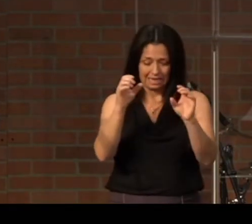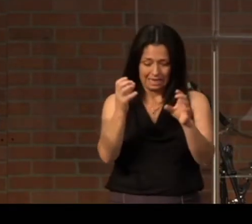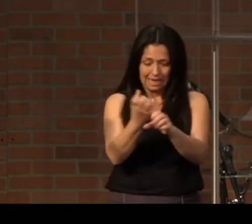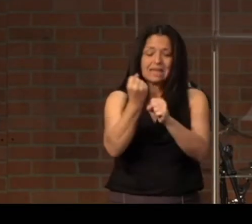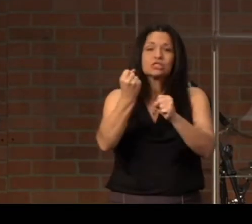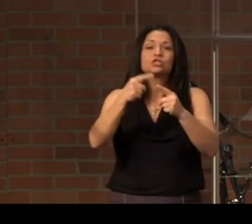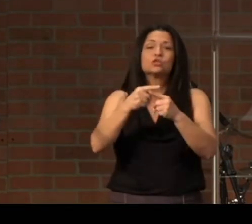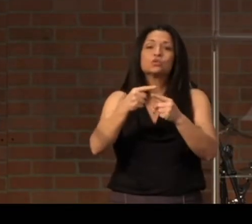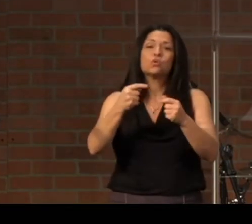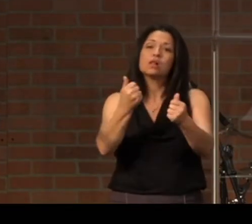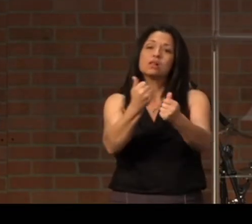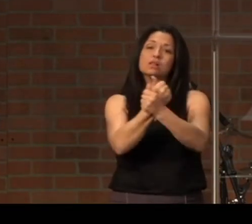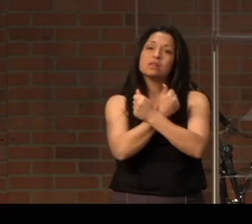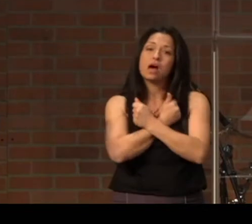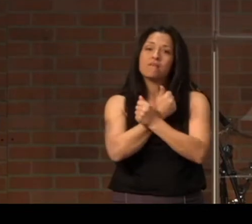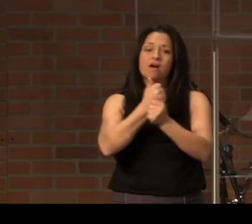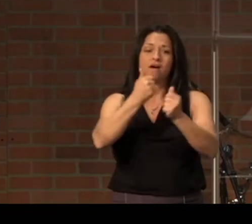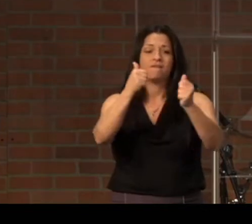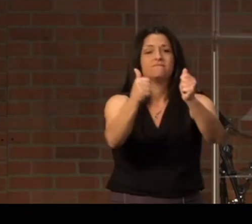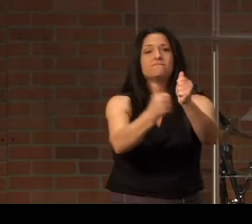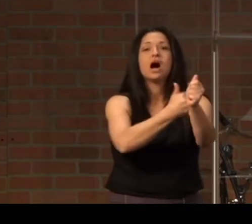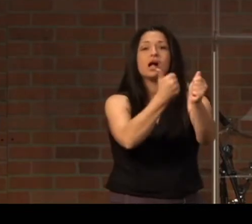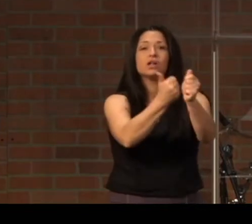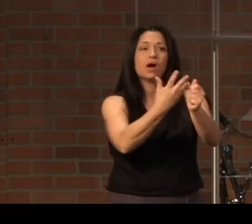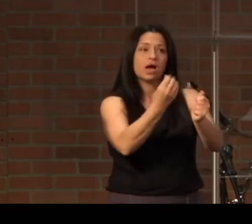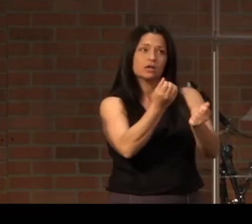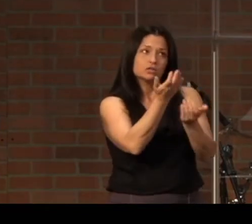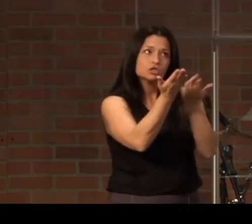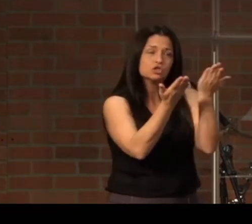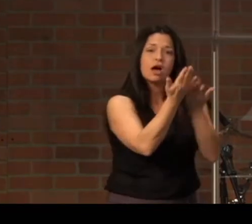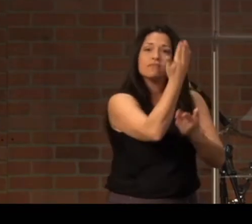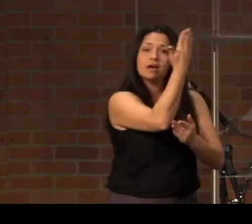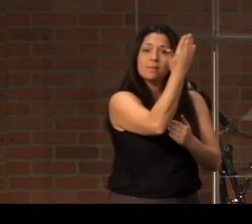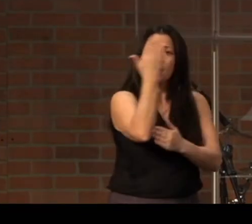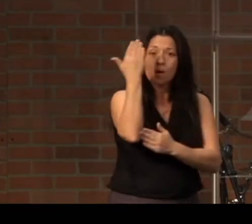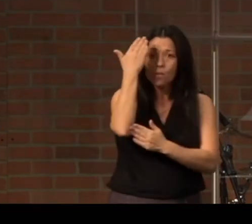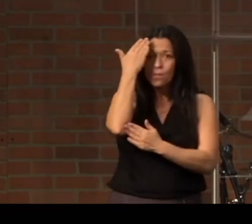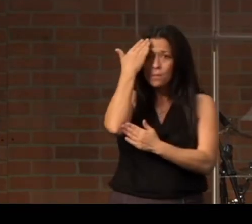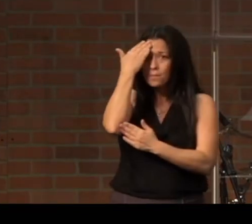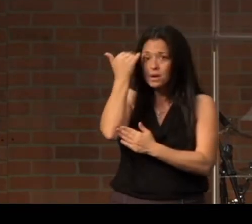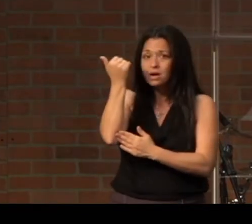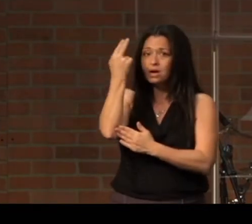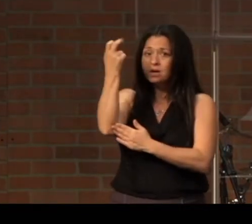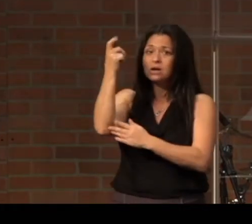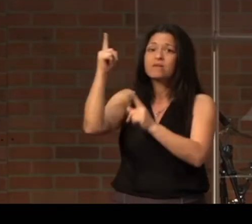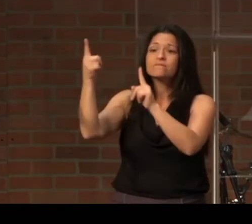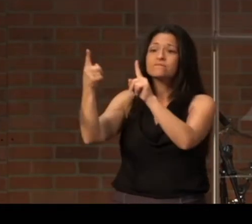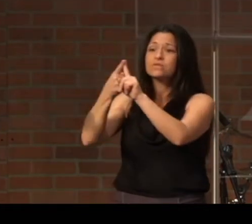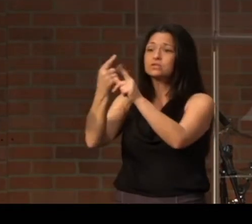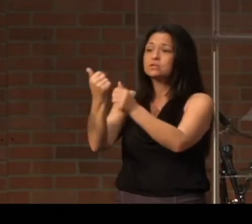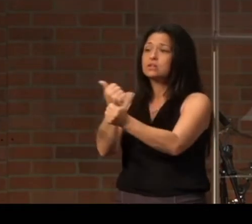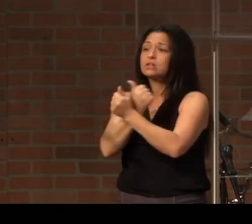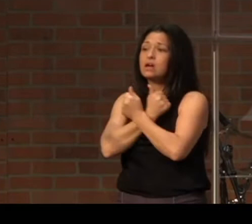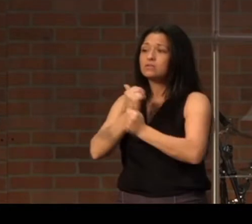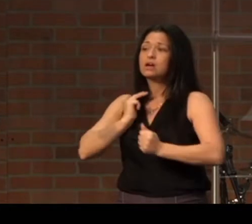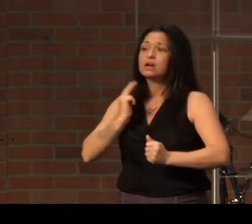get to follow Jesus. We get to wait on him, right? Because he first loved us, right?